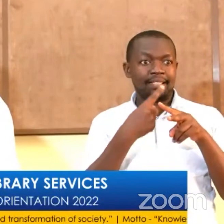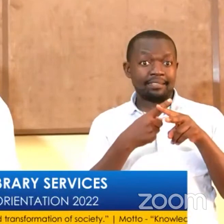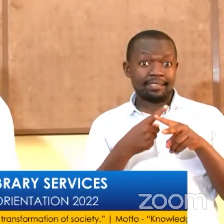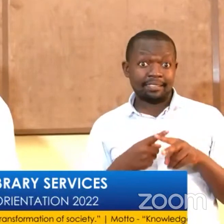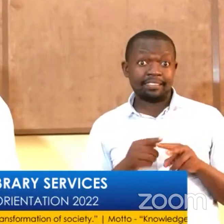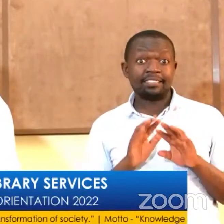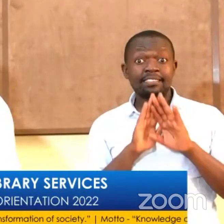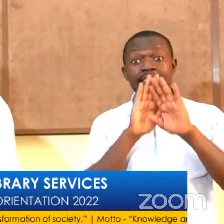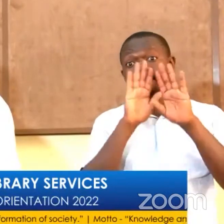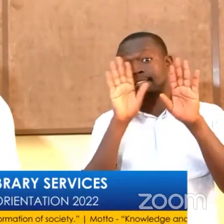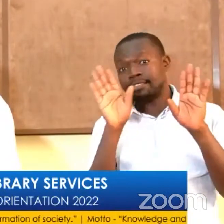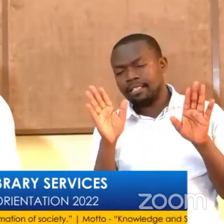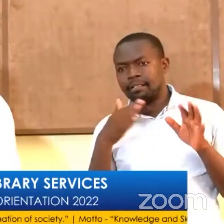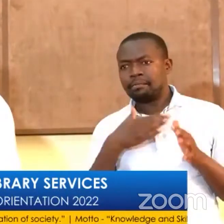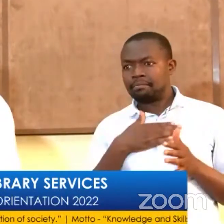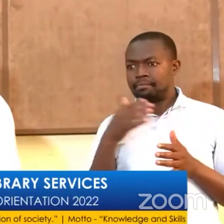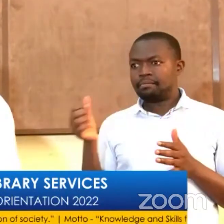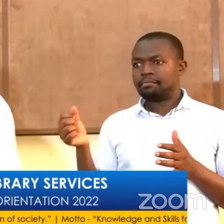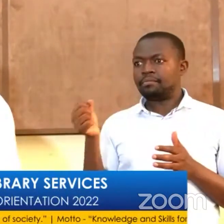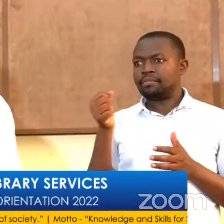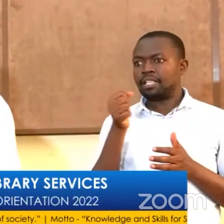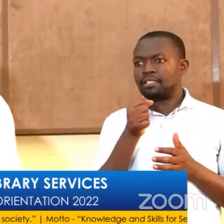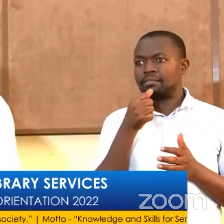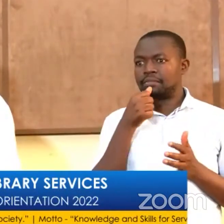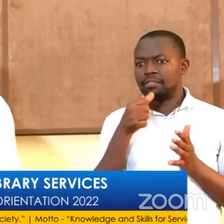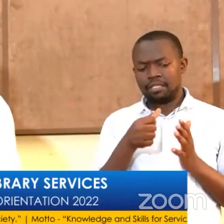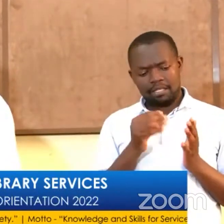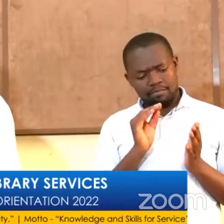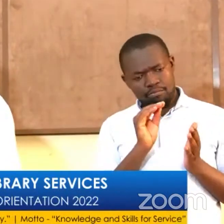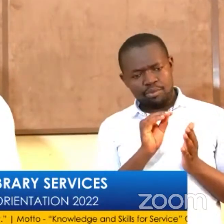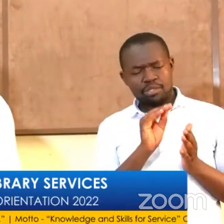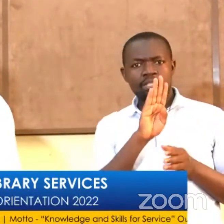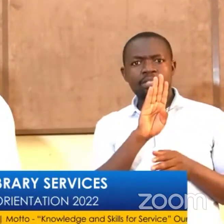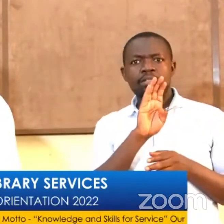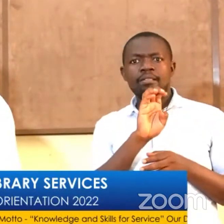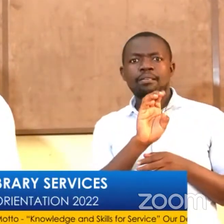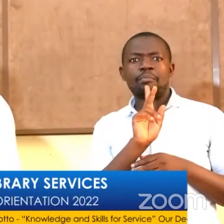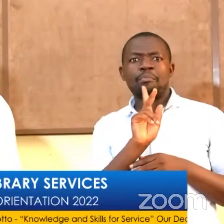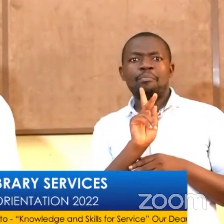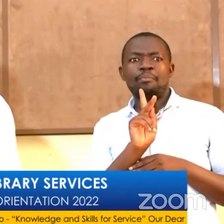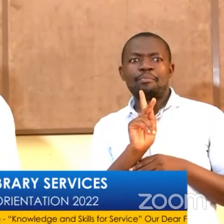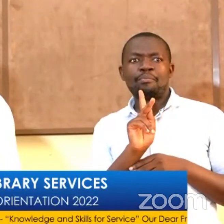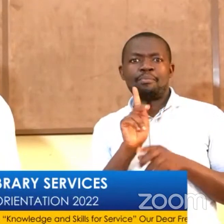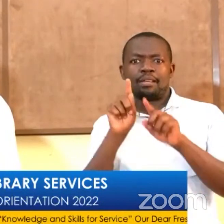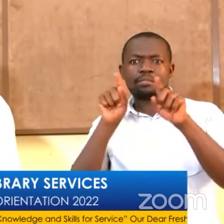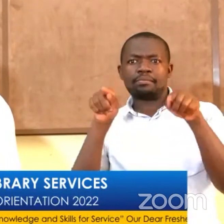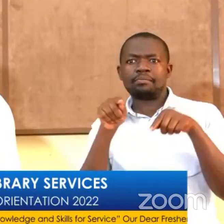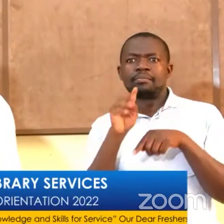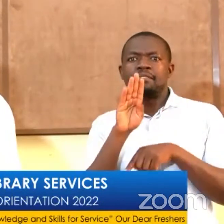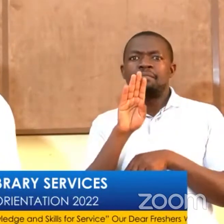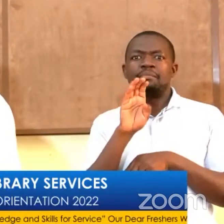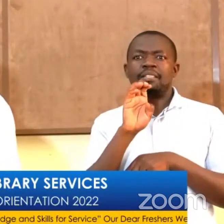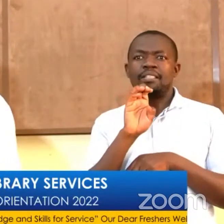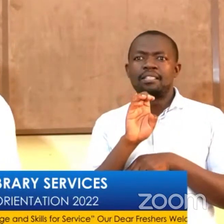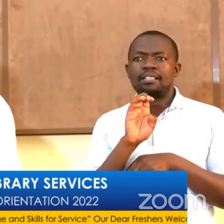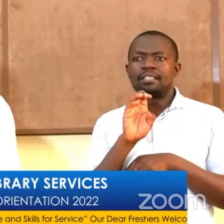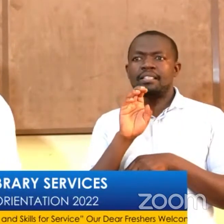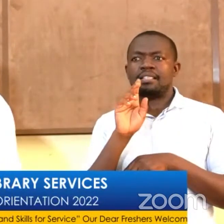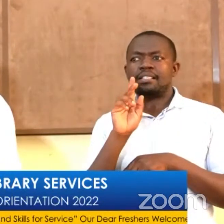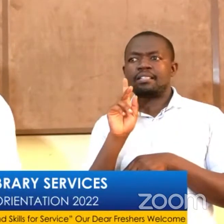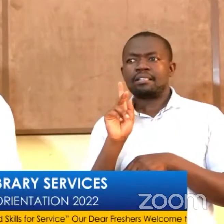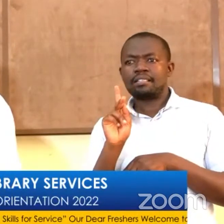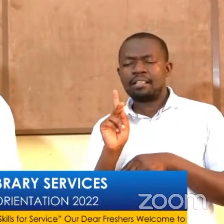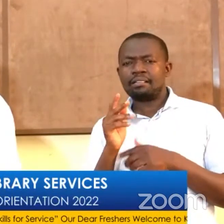there, and my admission has BEC in brackets, BEK, besides